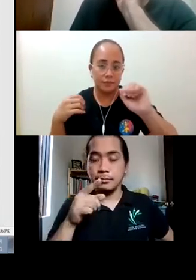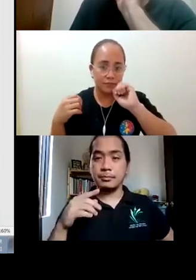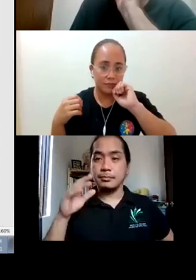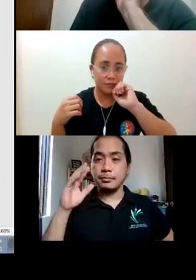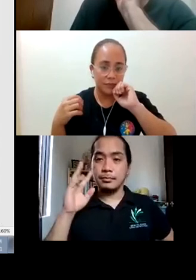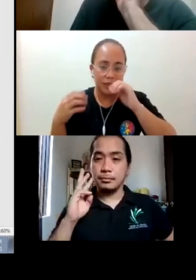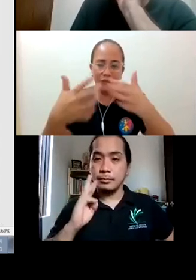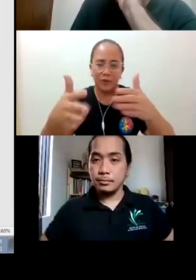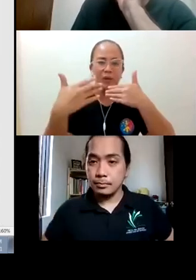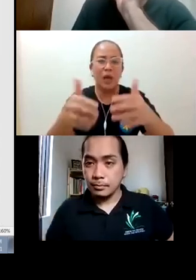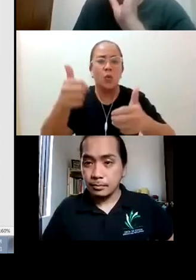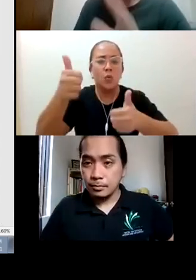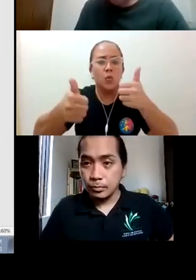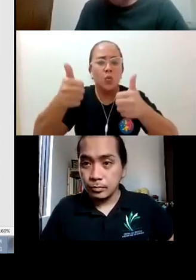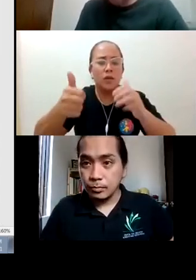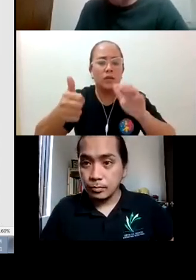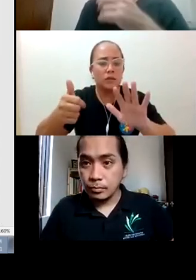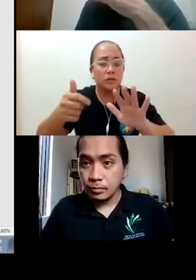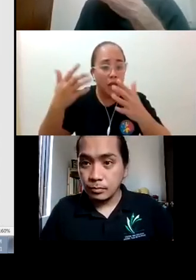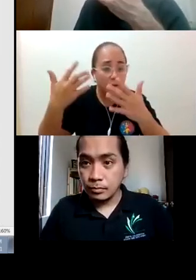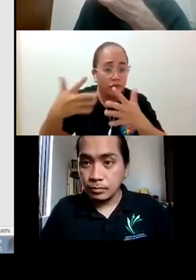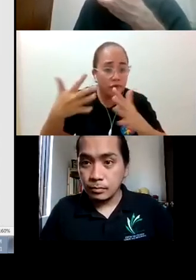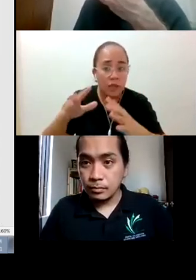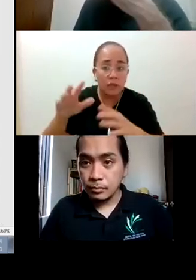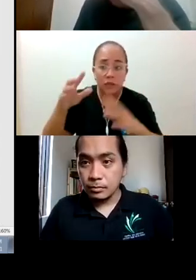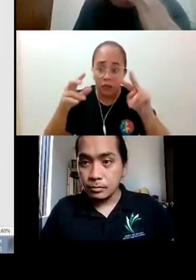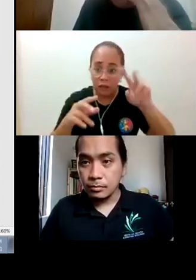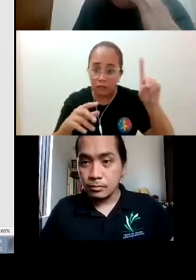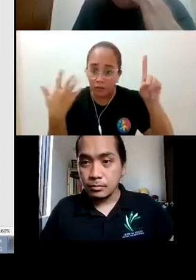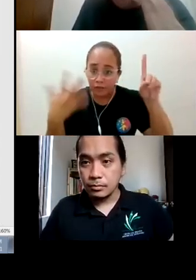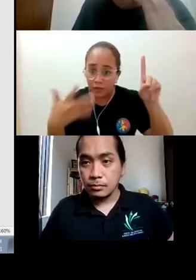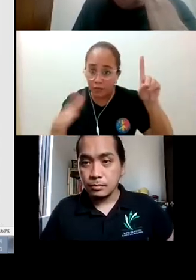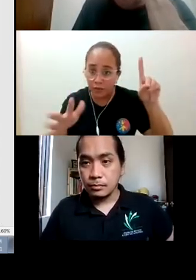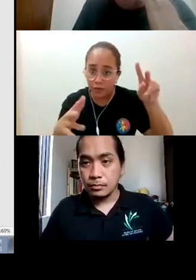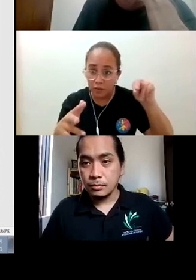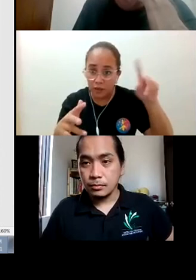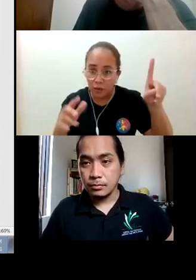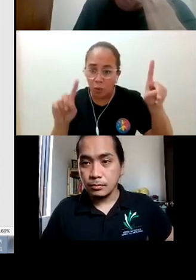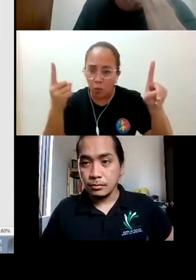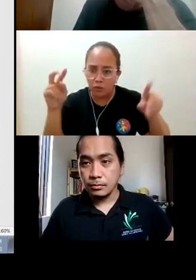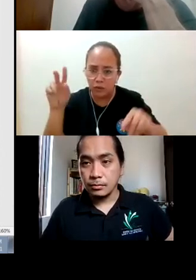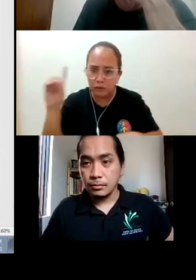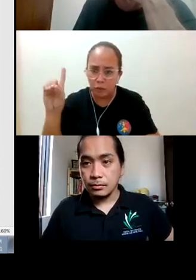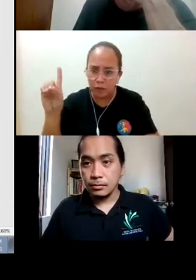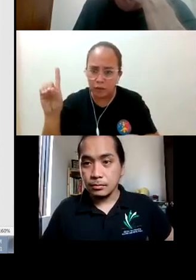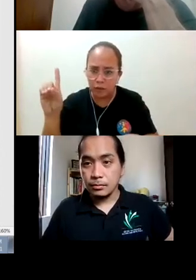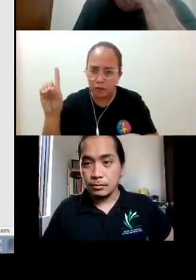go ahead. Which one will go? Have you done the non-dominant hand shape yet, or only the dominant?